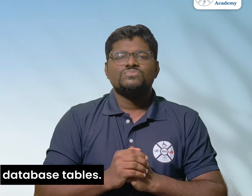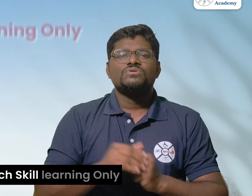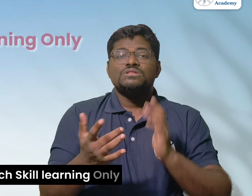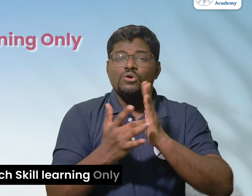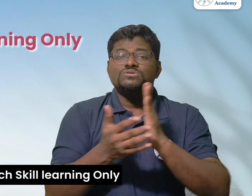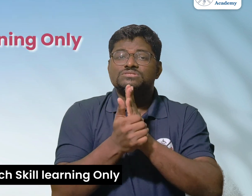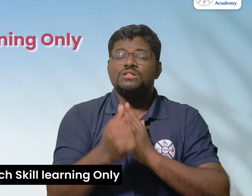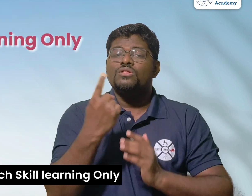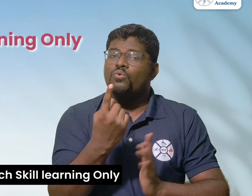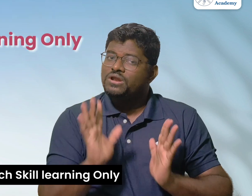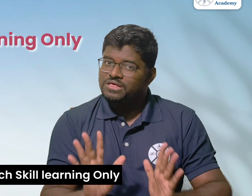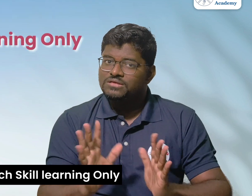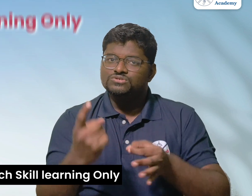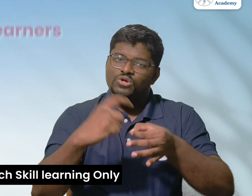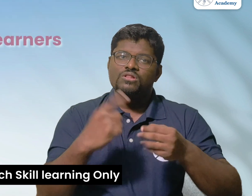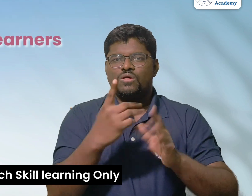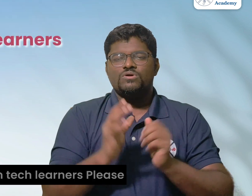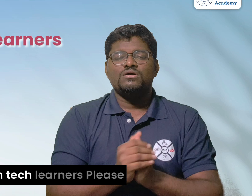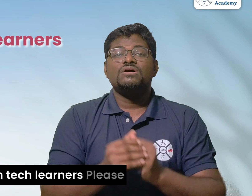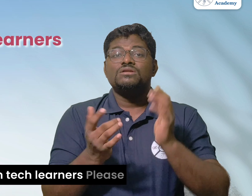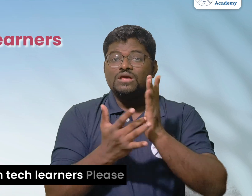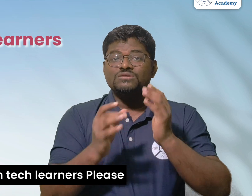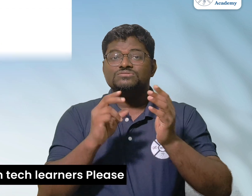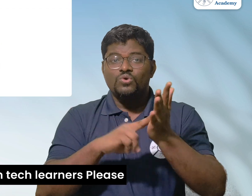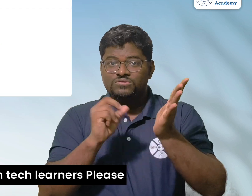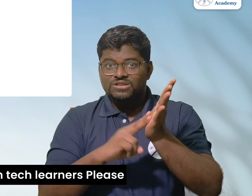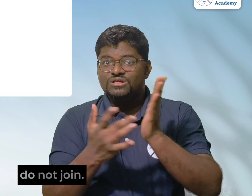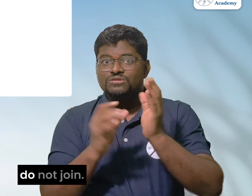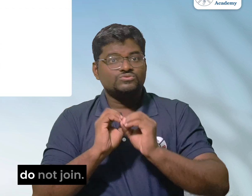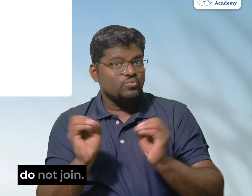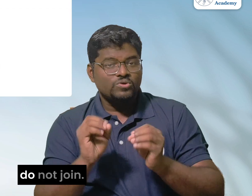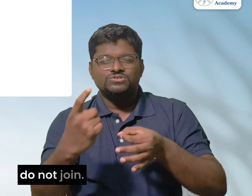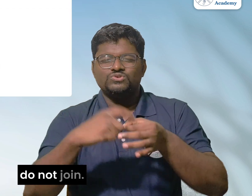Tech skill learning only. Non-tech learners, please do not join.